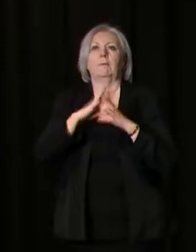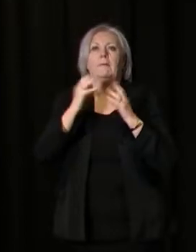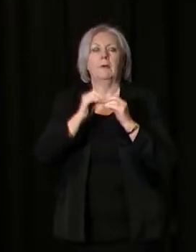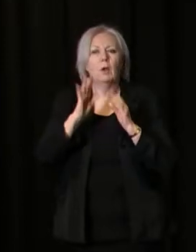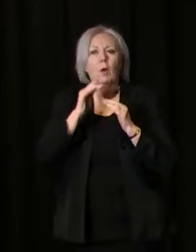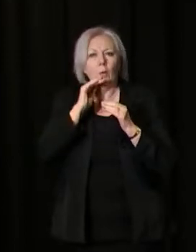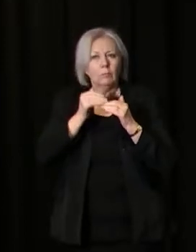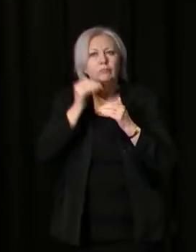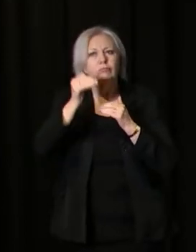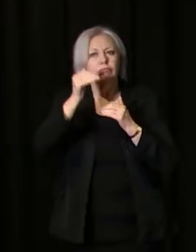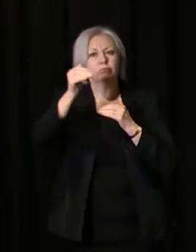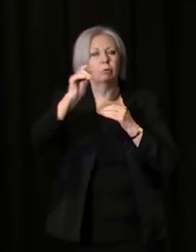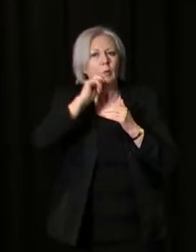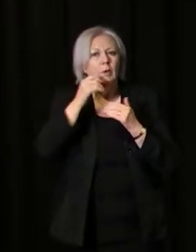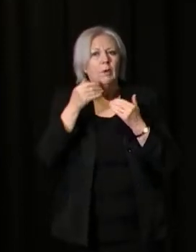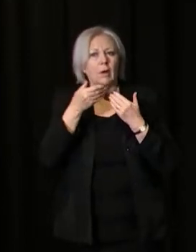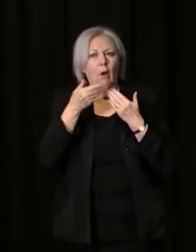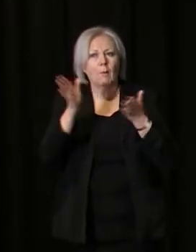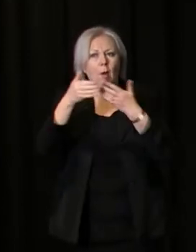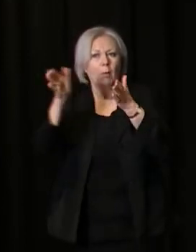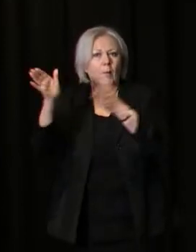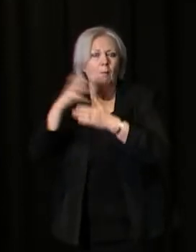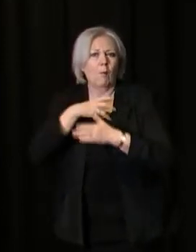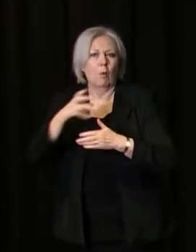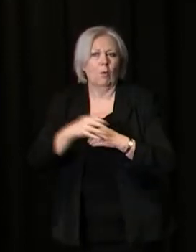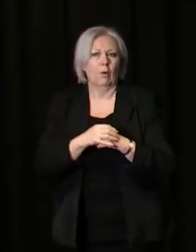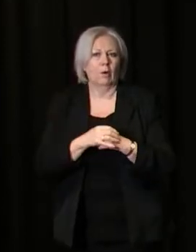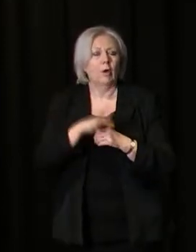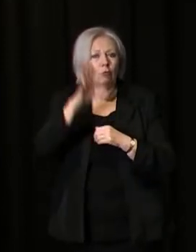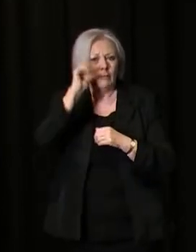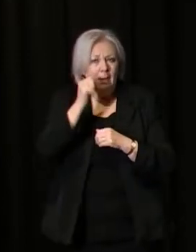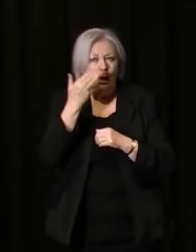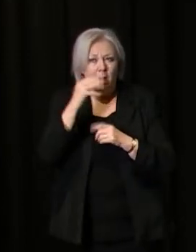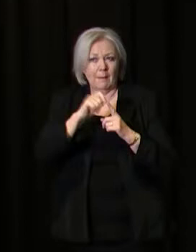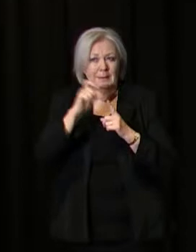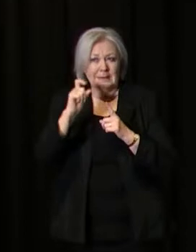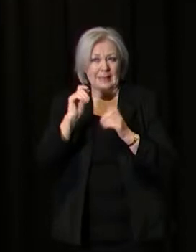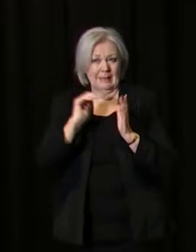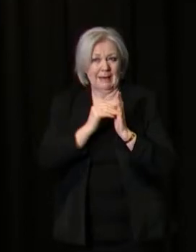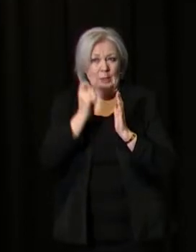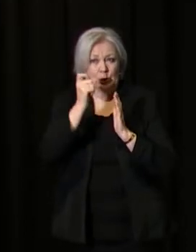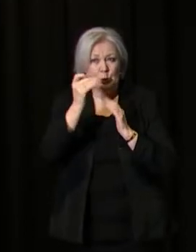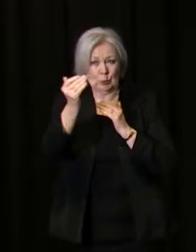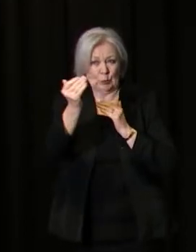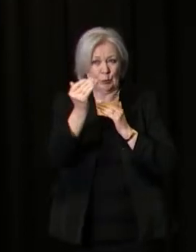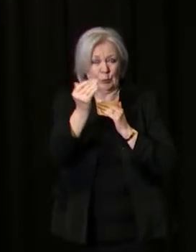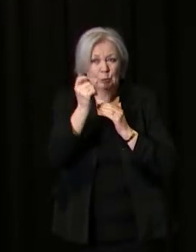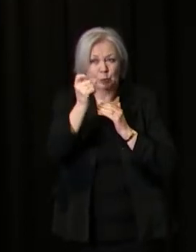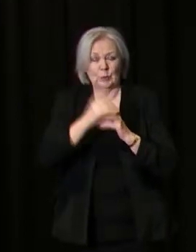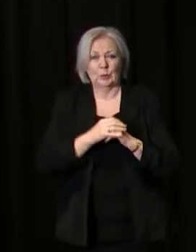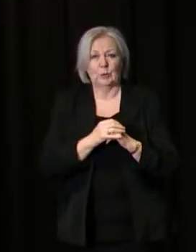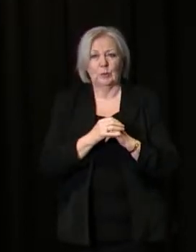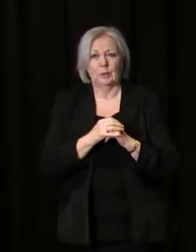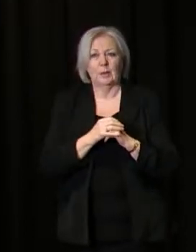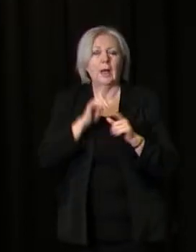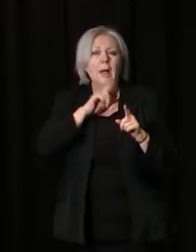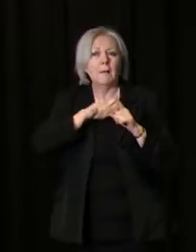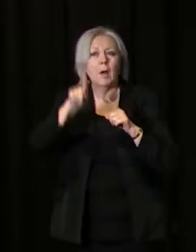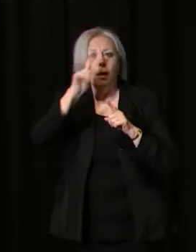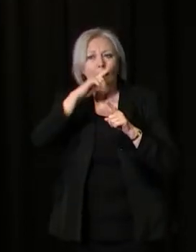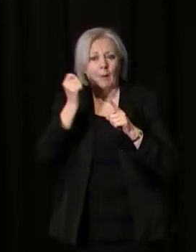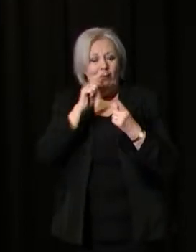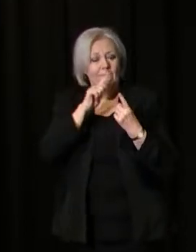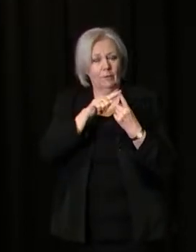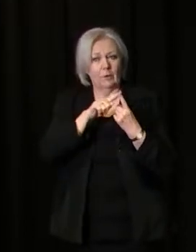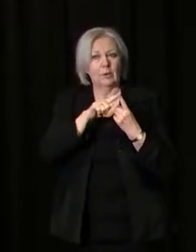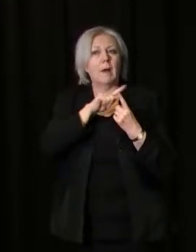that, I think. We've already at over 90% in terms of first doses. And we know that the vast, vast majority of people who get the first dose come back for the second. So no